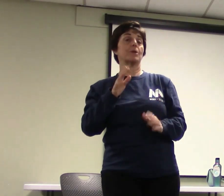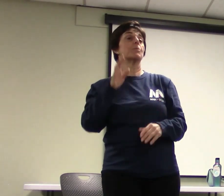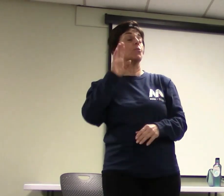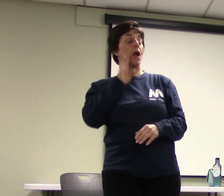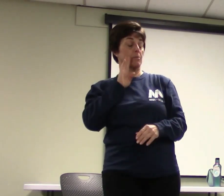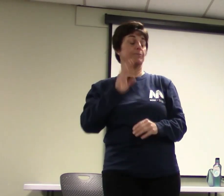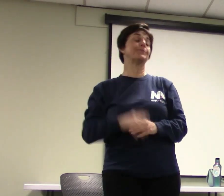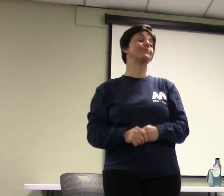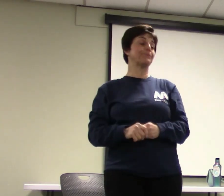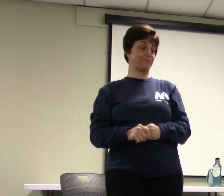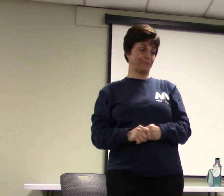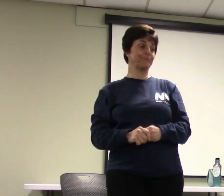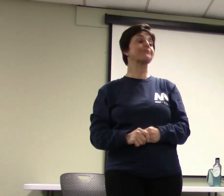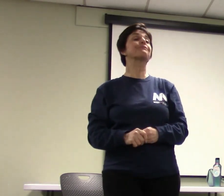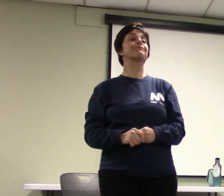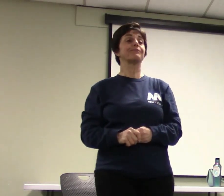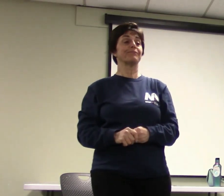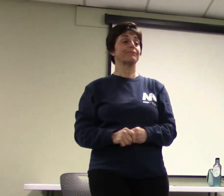Brown.